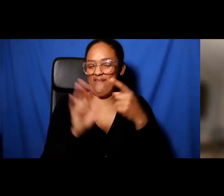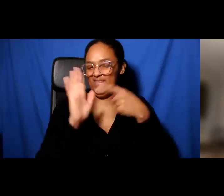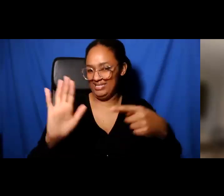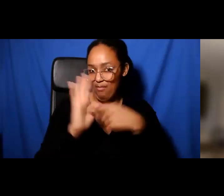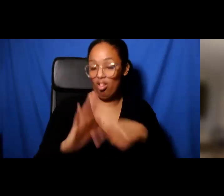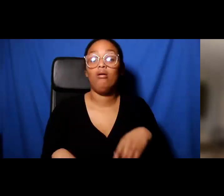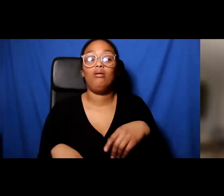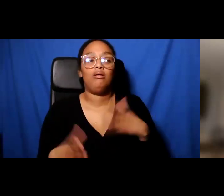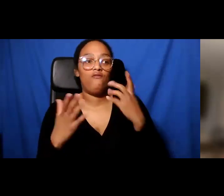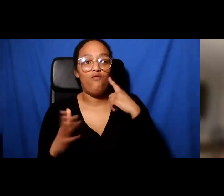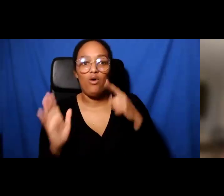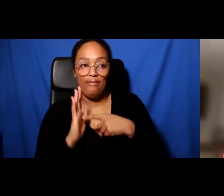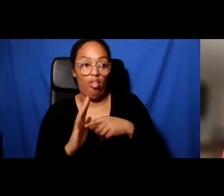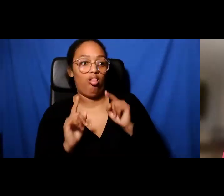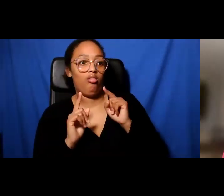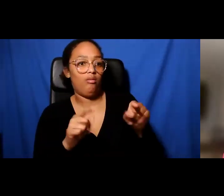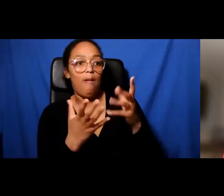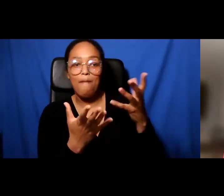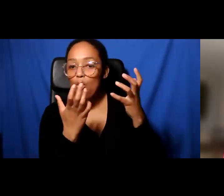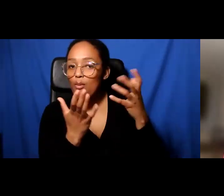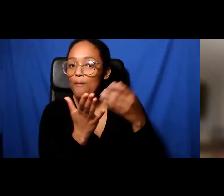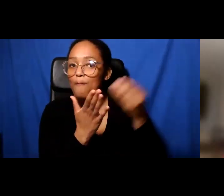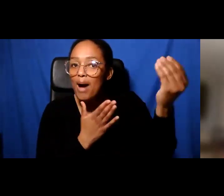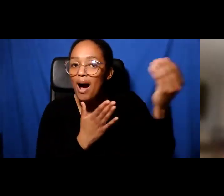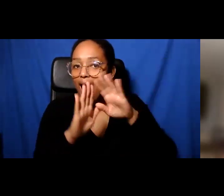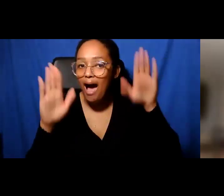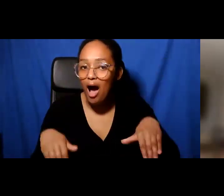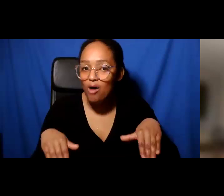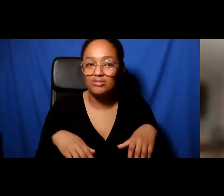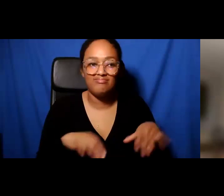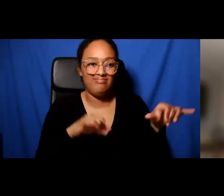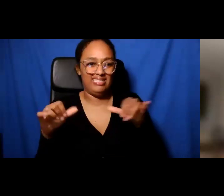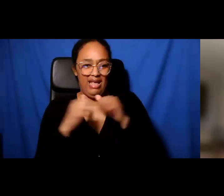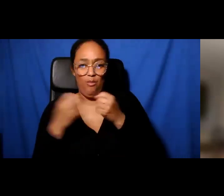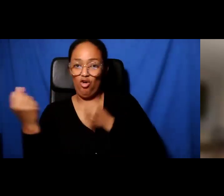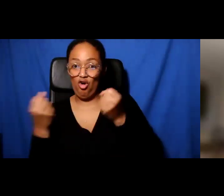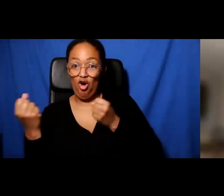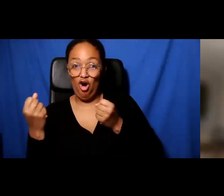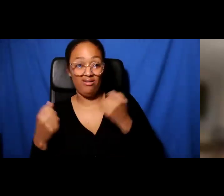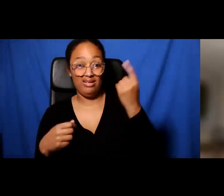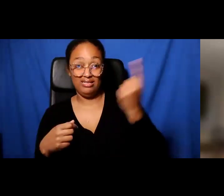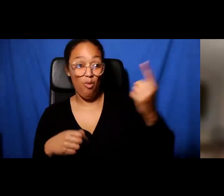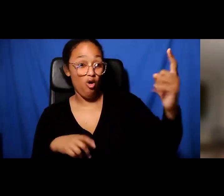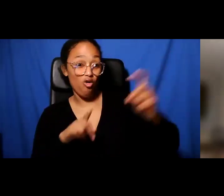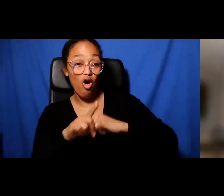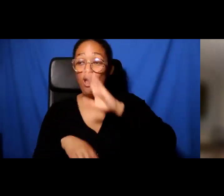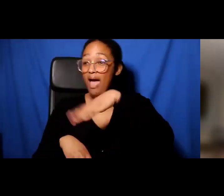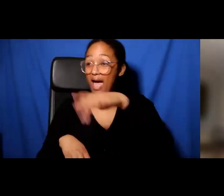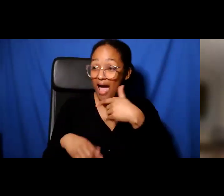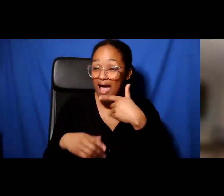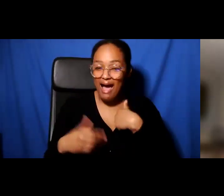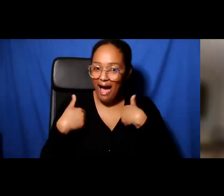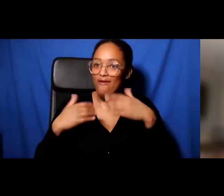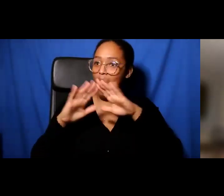to the dealership example, we wouldn't let a real estate agent just call us and say, I have a house for you. You're going to love it. It's $500,000. Just